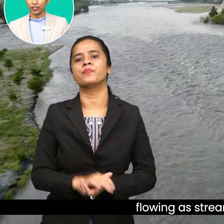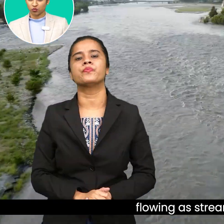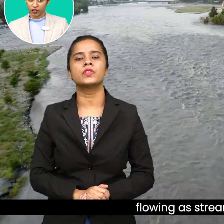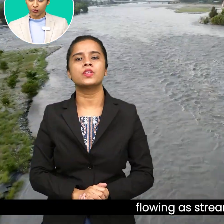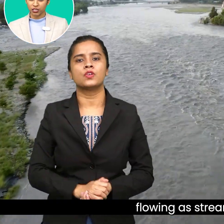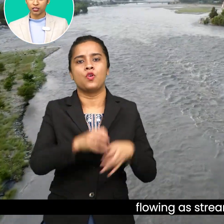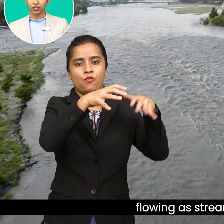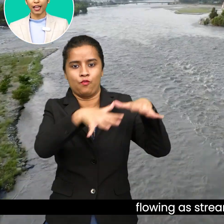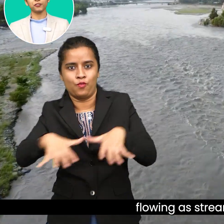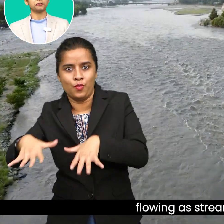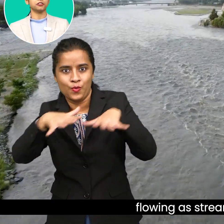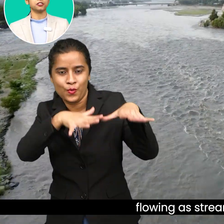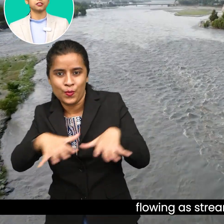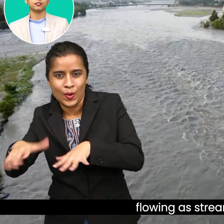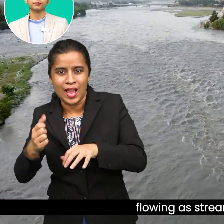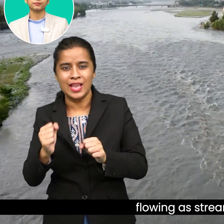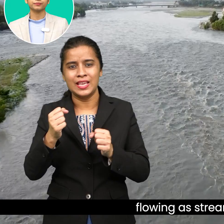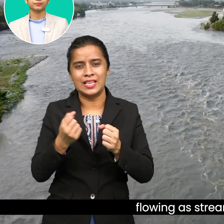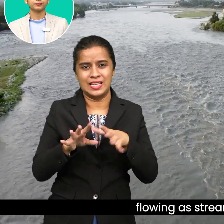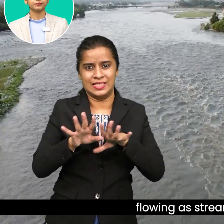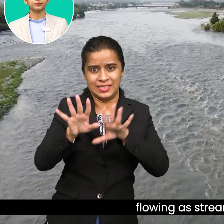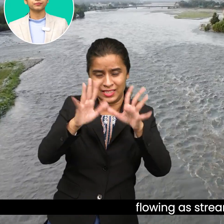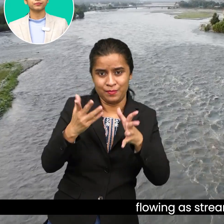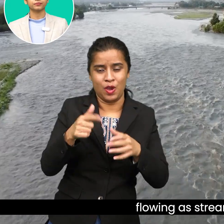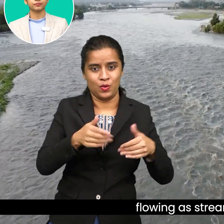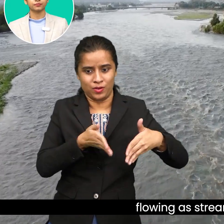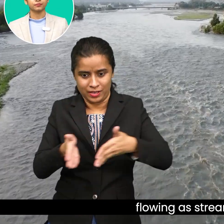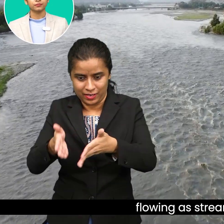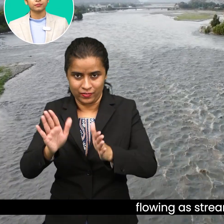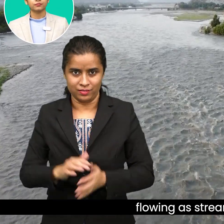flowing as streams and rivers.